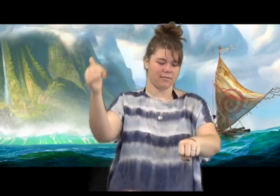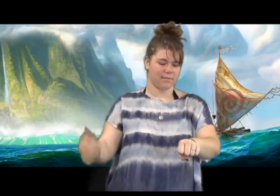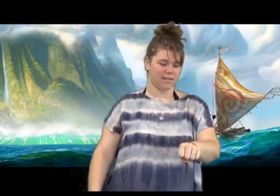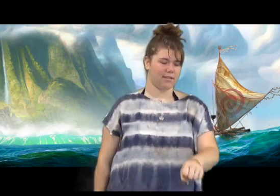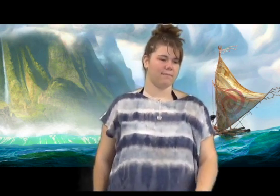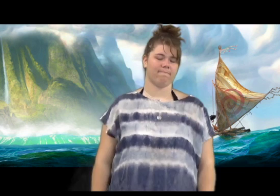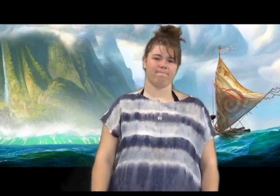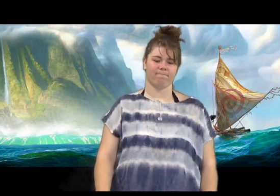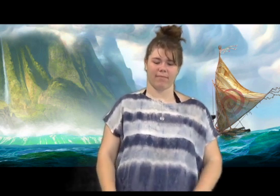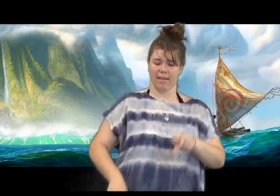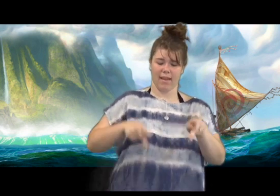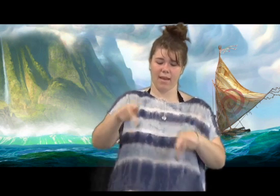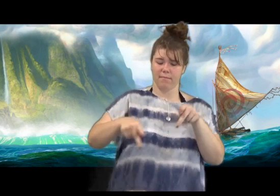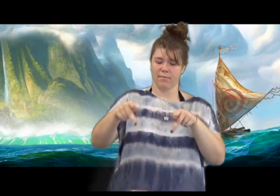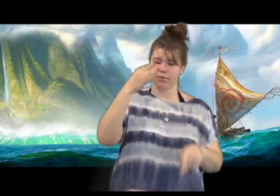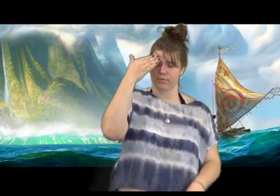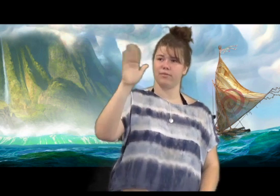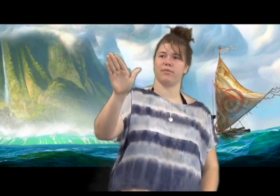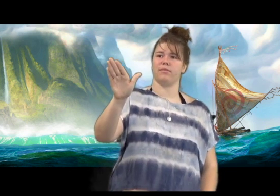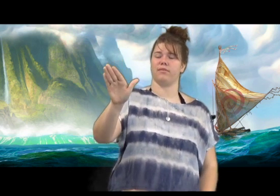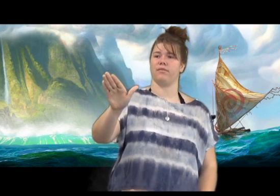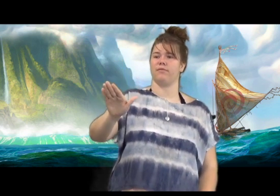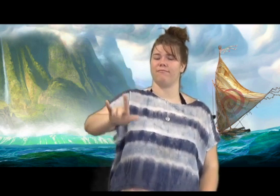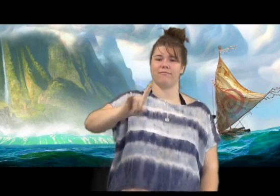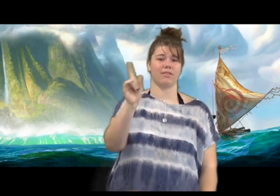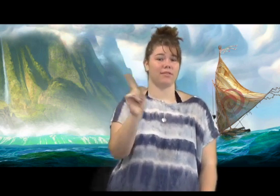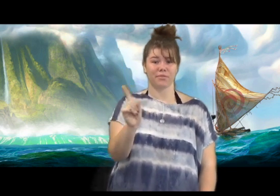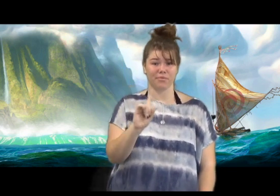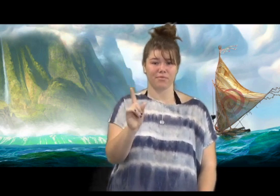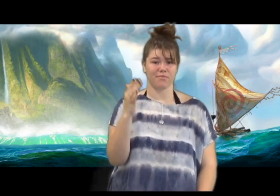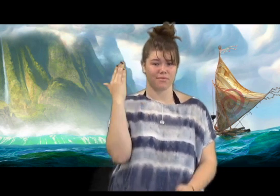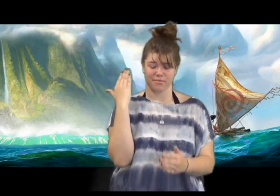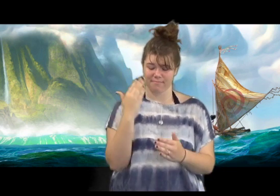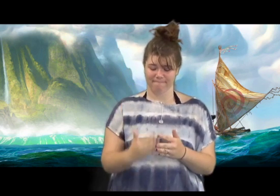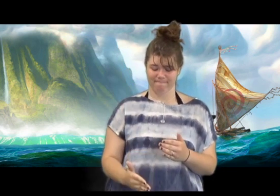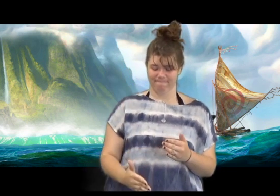me. And no one knows how far it